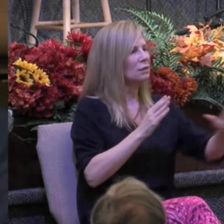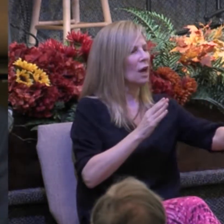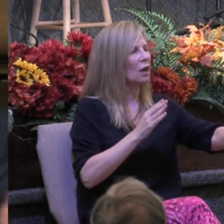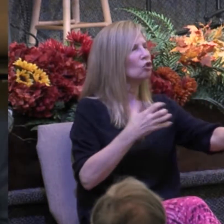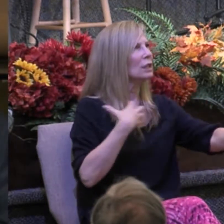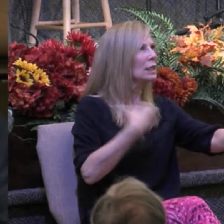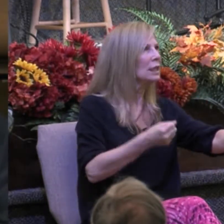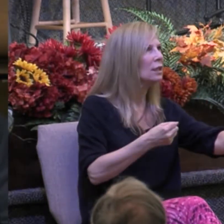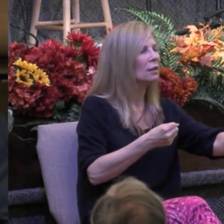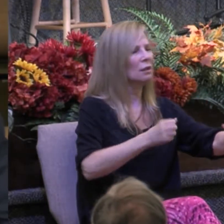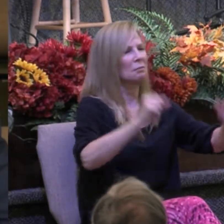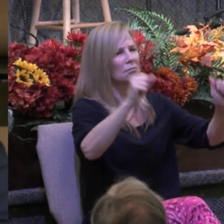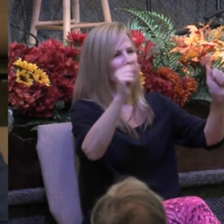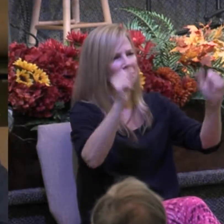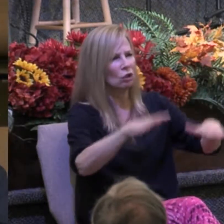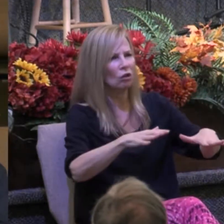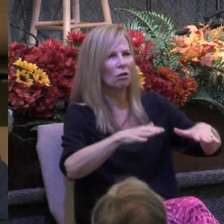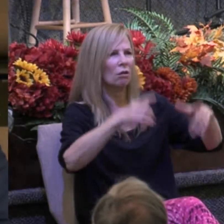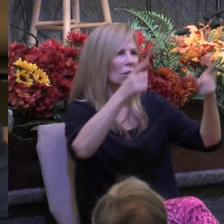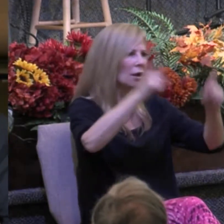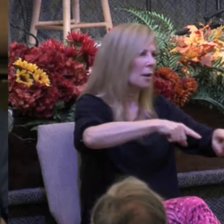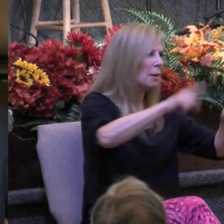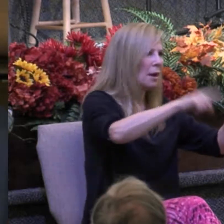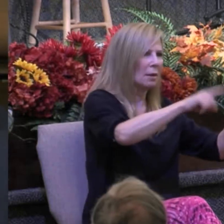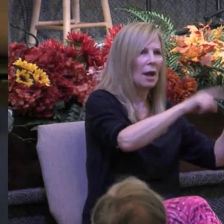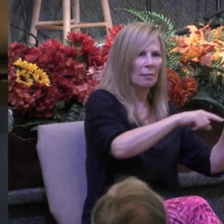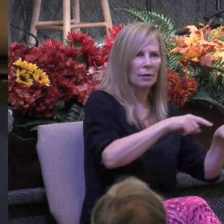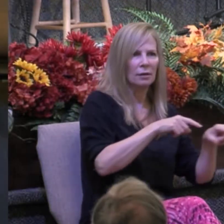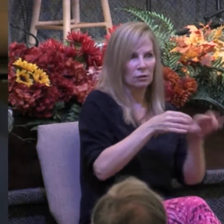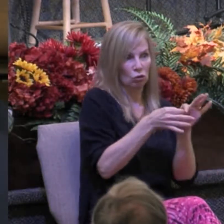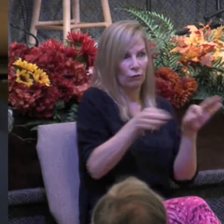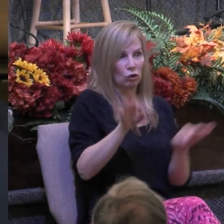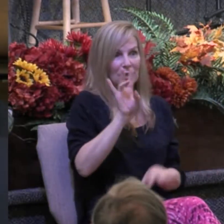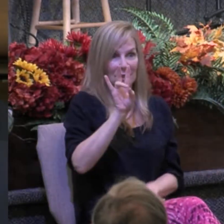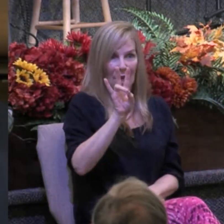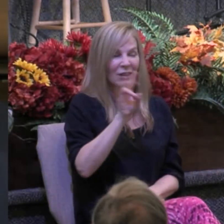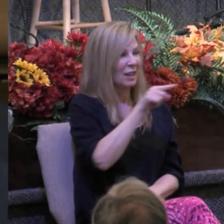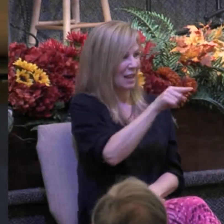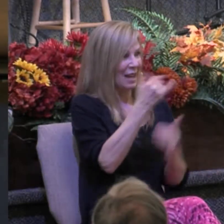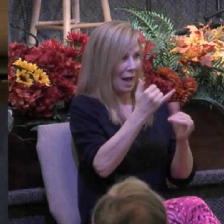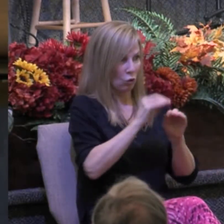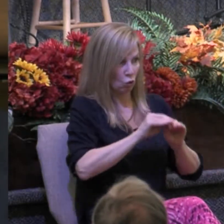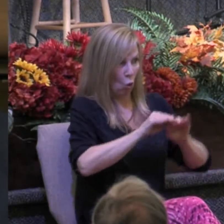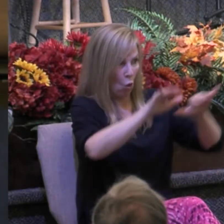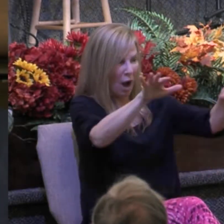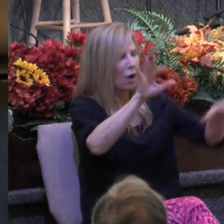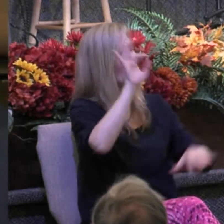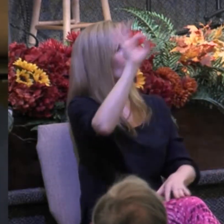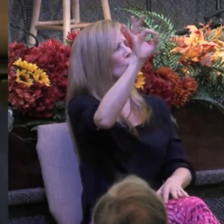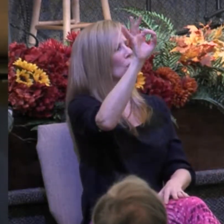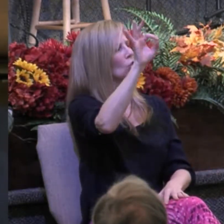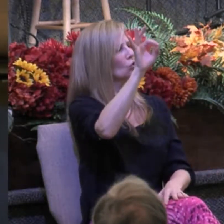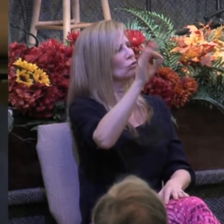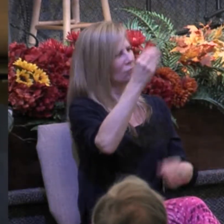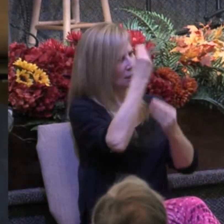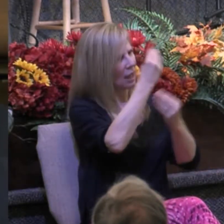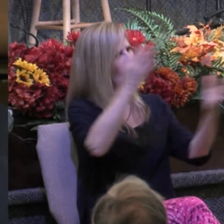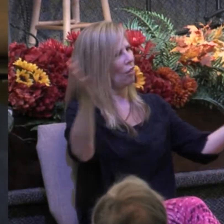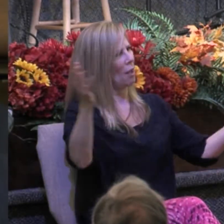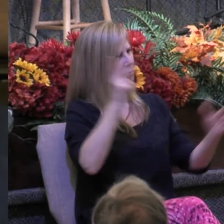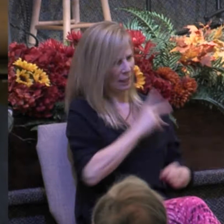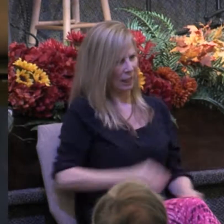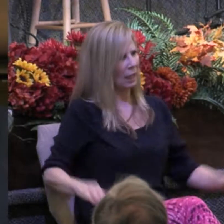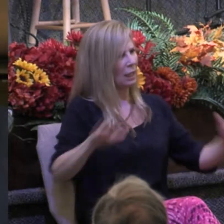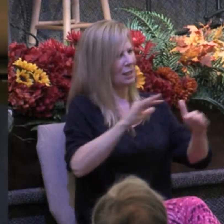miracles. And so we read in Matthew chapter 10, starting at verse 7, "As you go preach, saying, 'The kingdom of heaven is at hand,' heal the